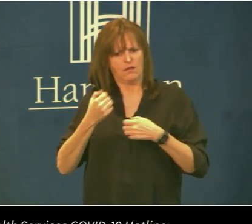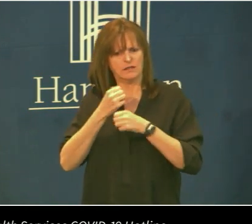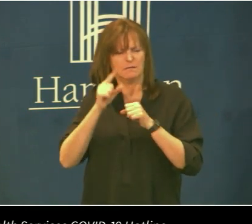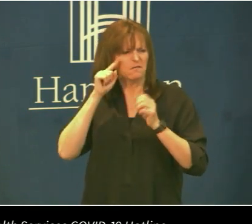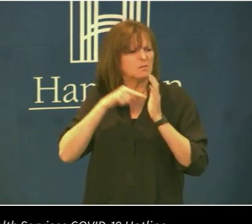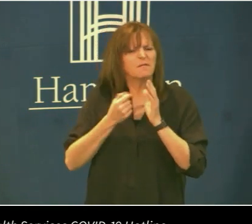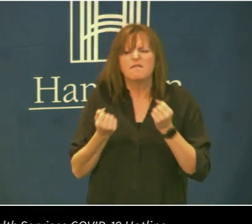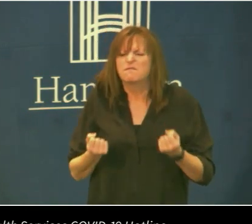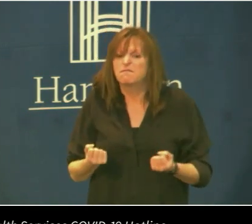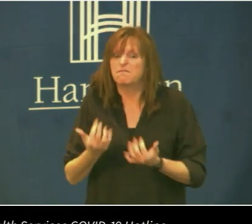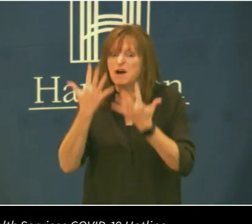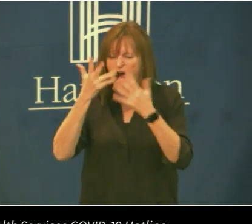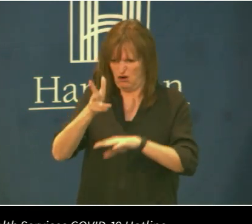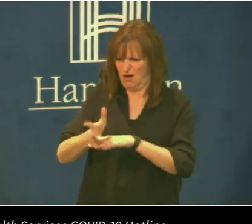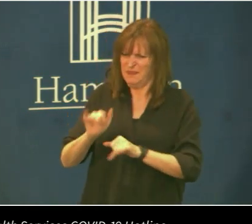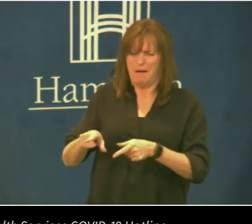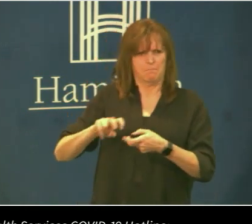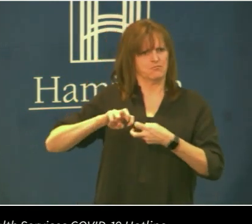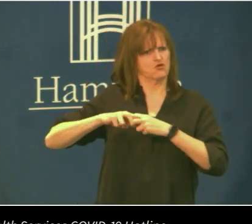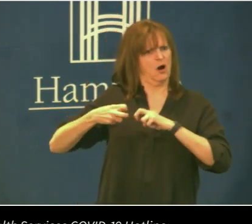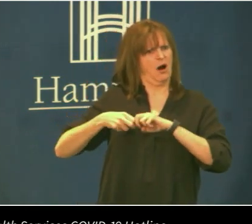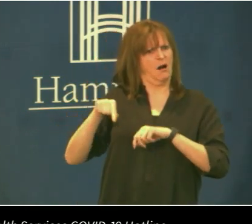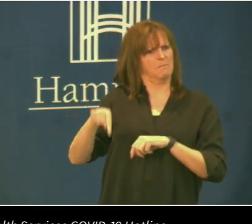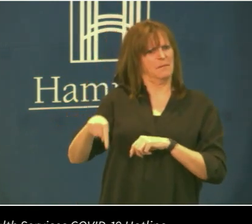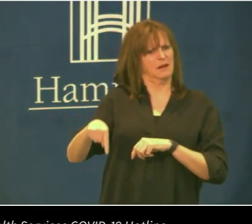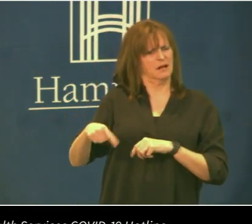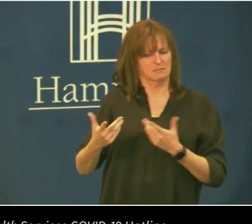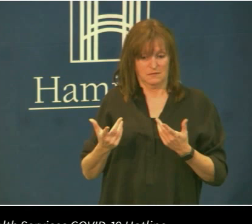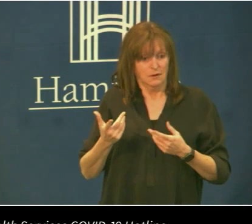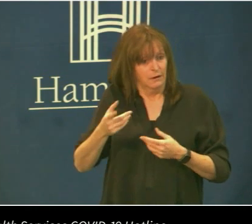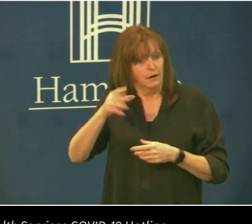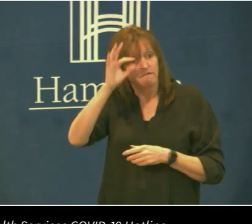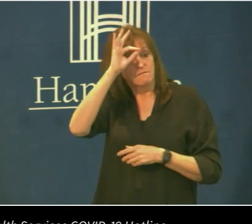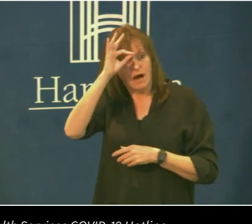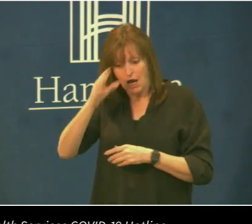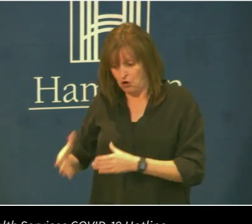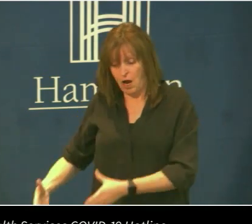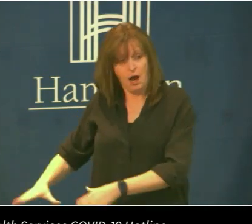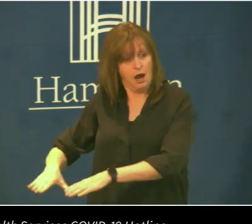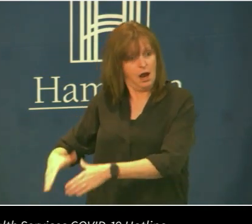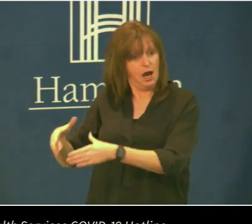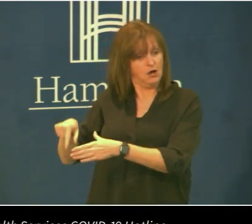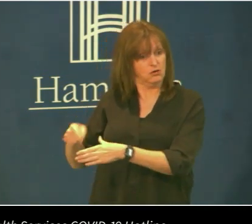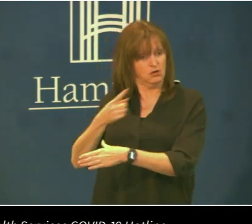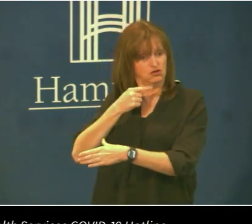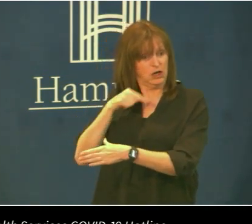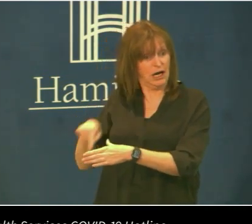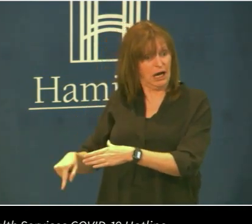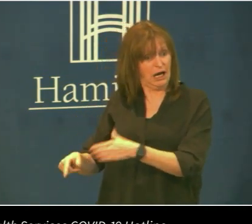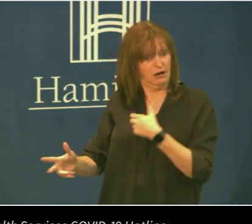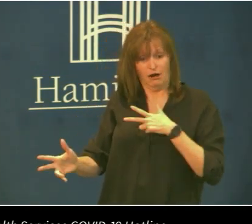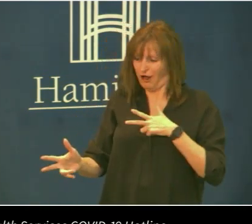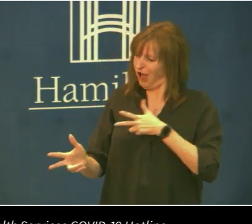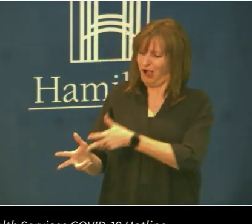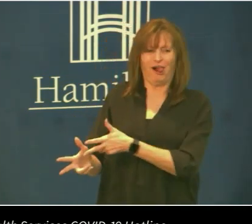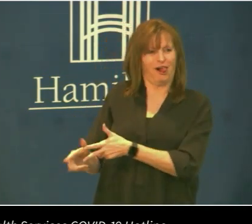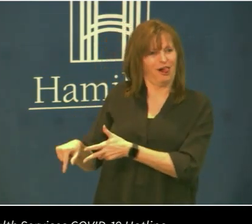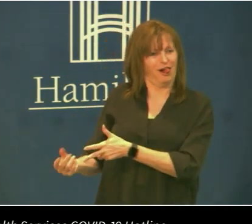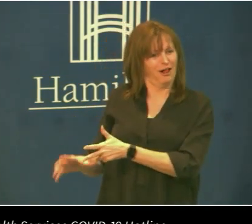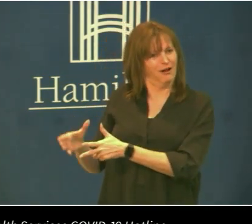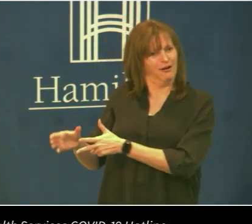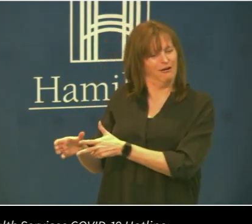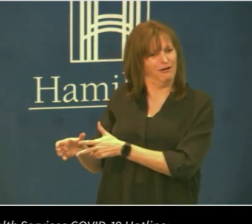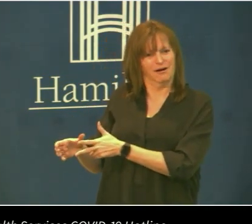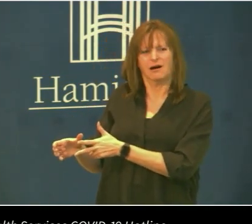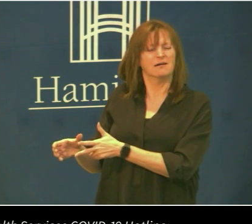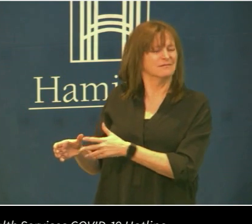may be needed for an incredibly more urgent issue if a house were to require those services. So we need to